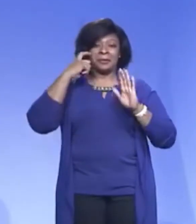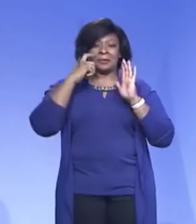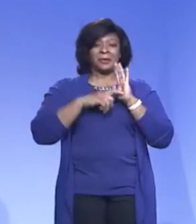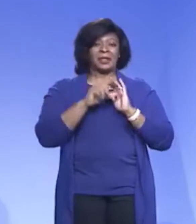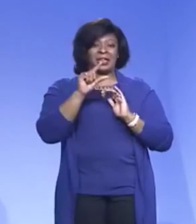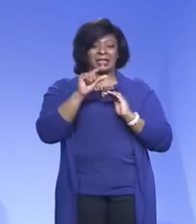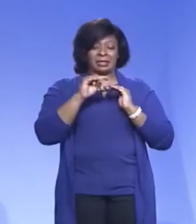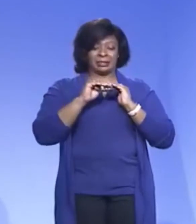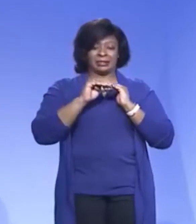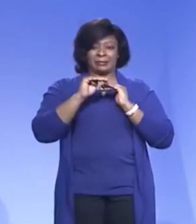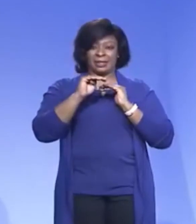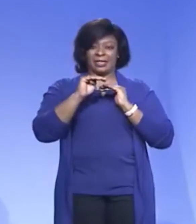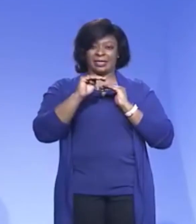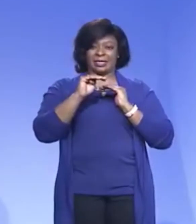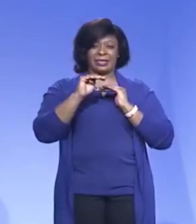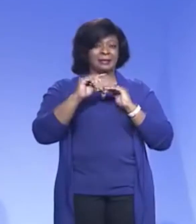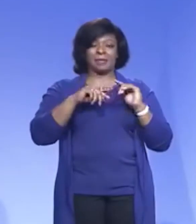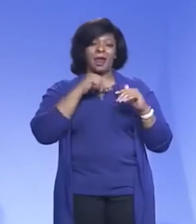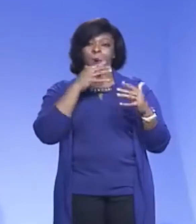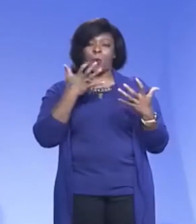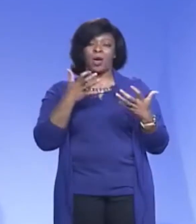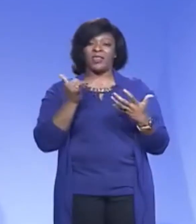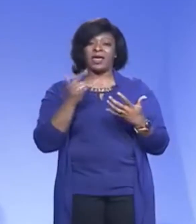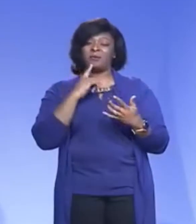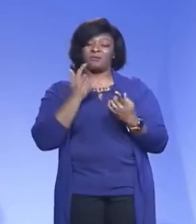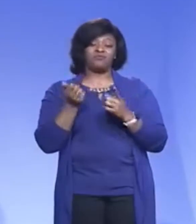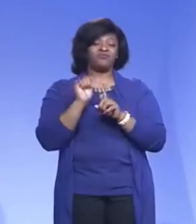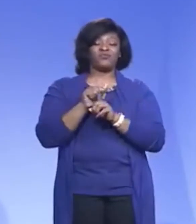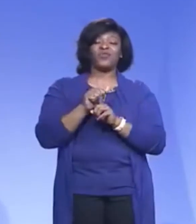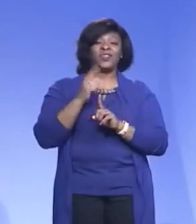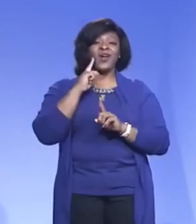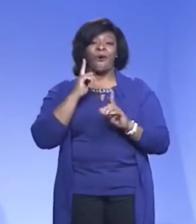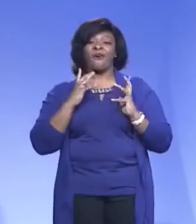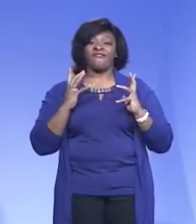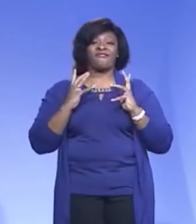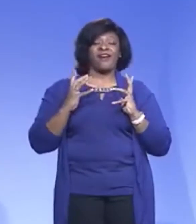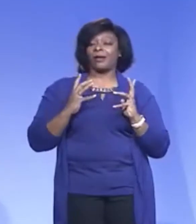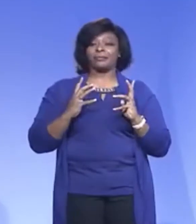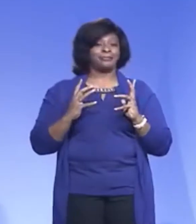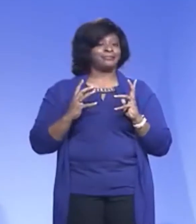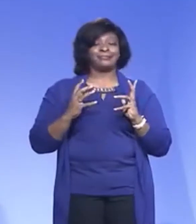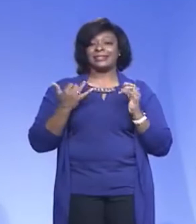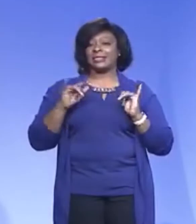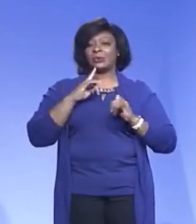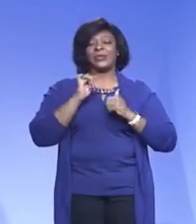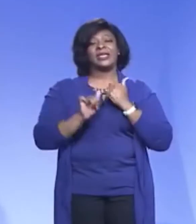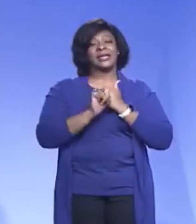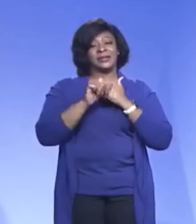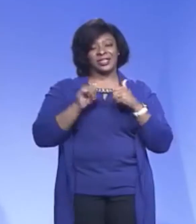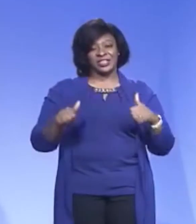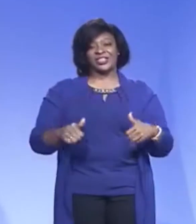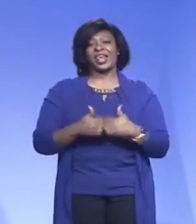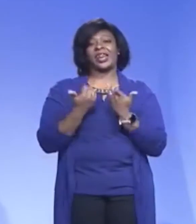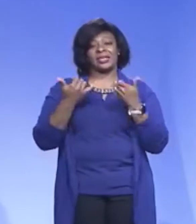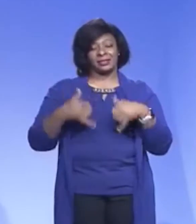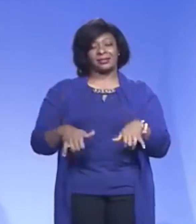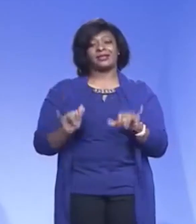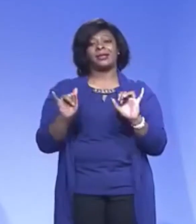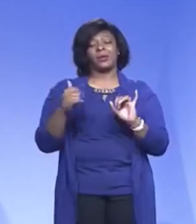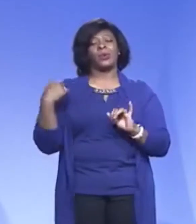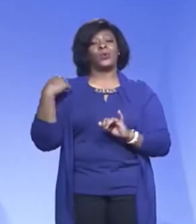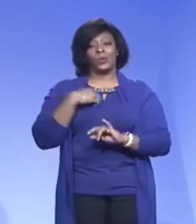of stability, but I don't want that to be a false sense of security. We are still at a very challenging time. We